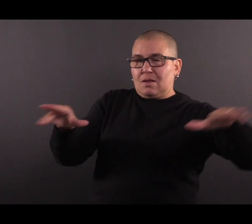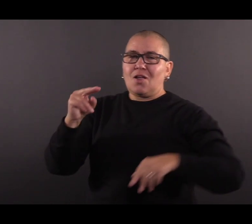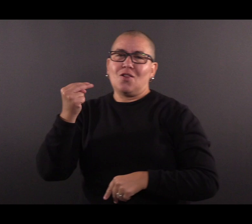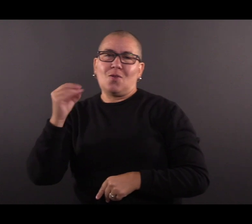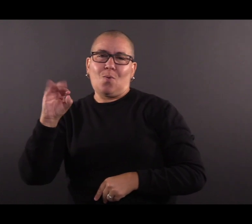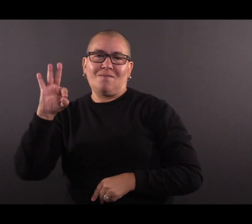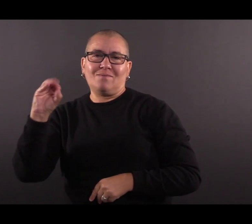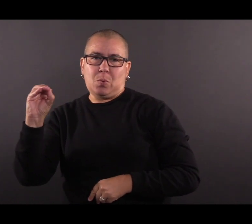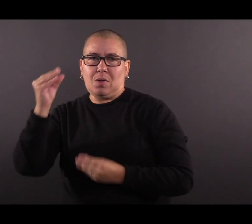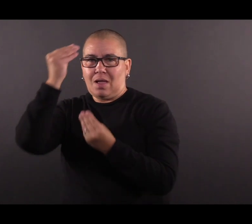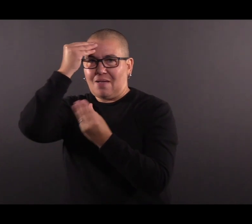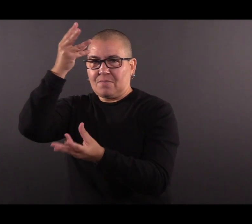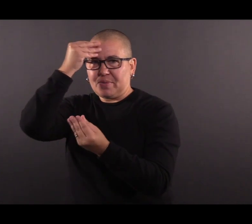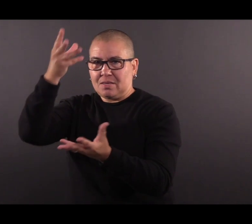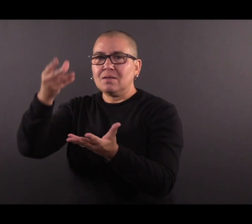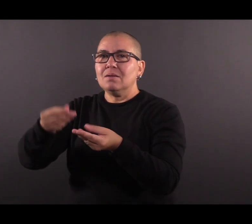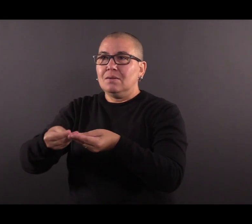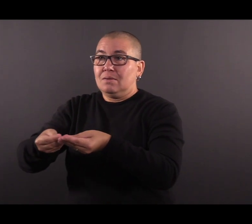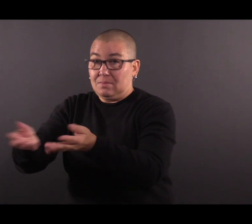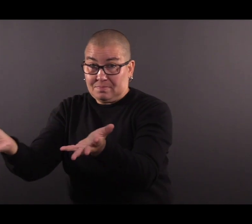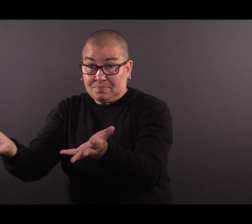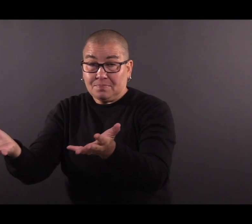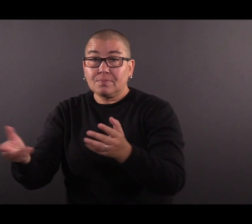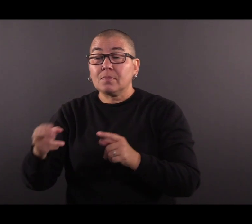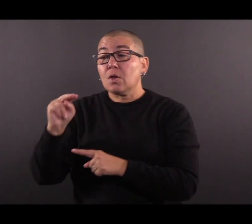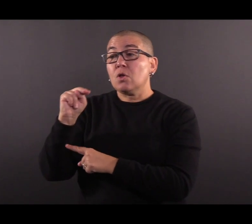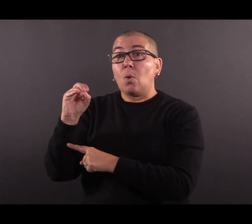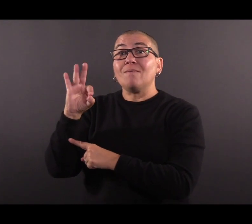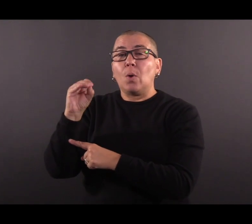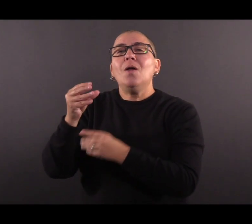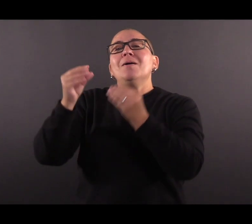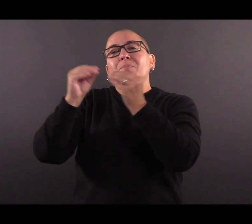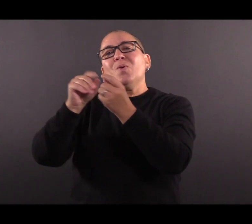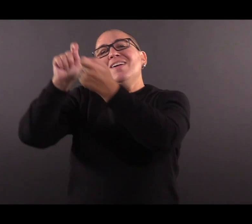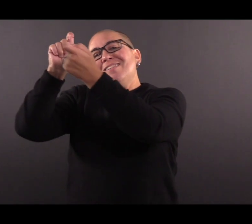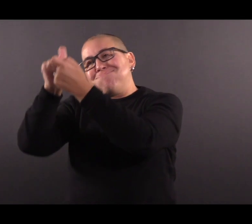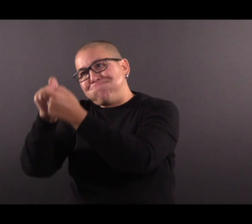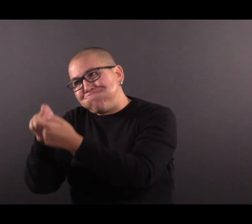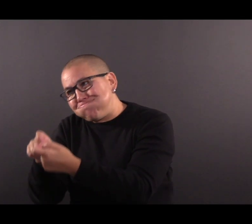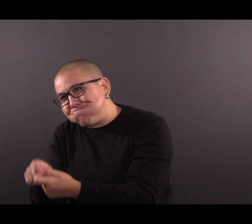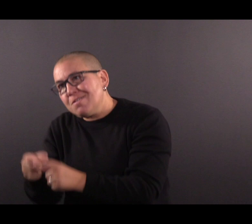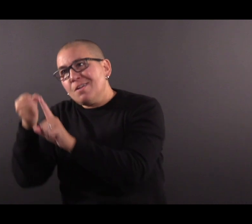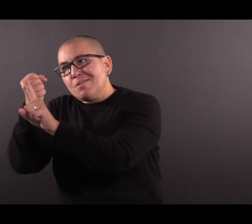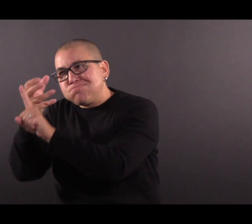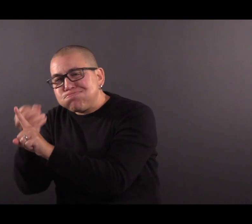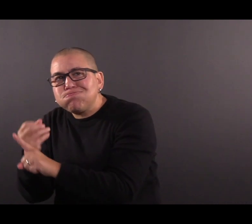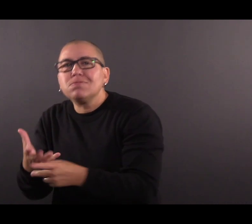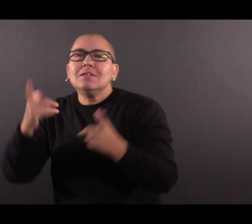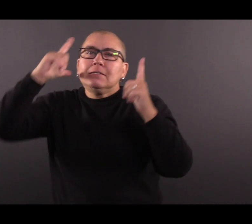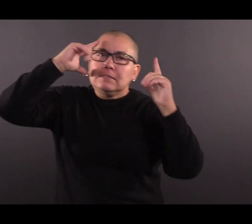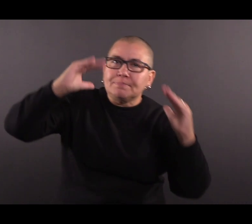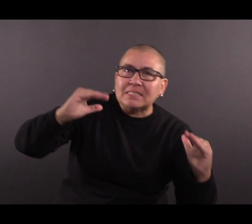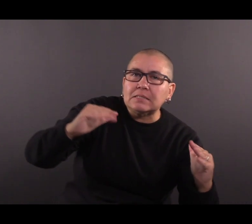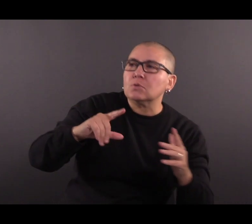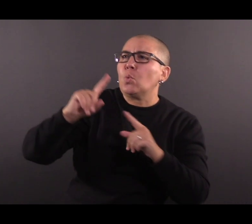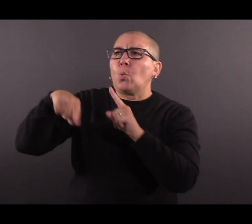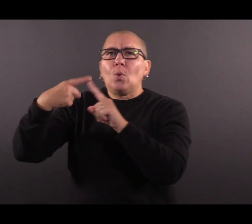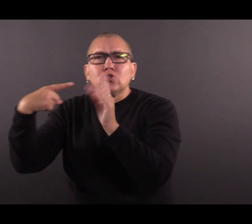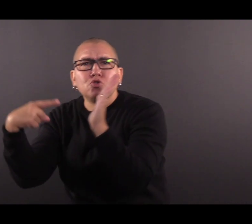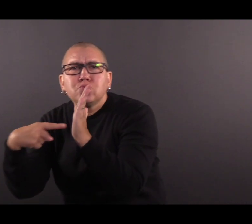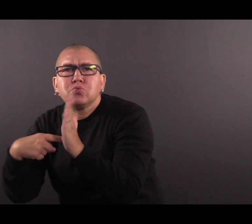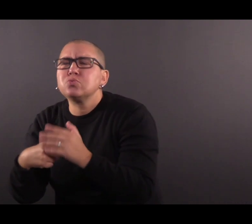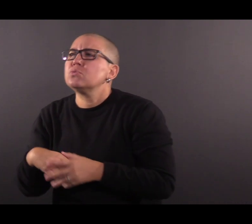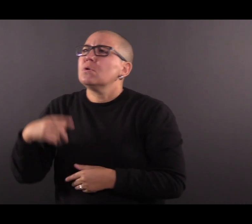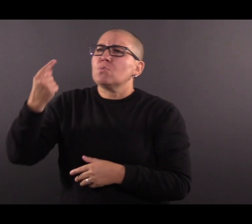describes the application process, guidelines, project requirements, deadlines, funding priorities,